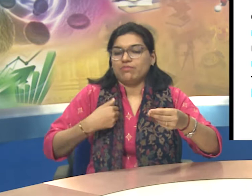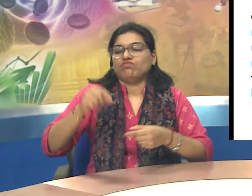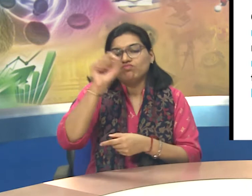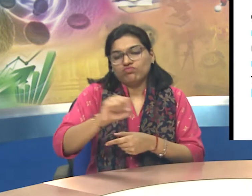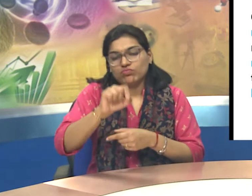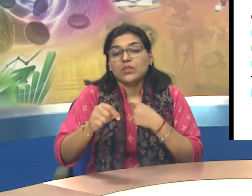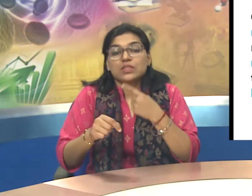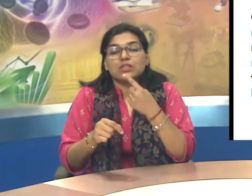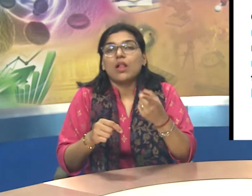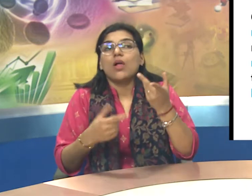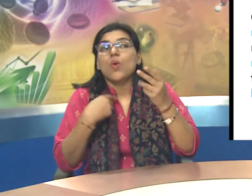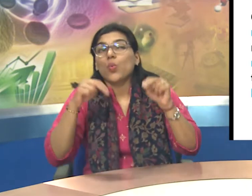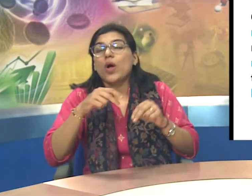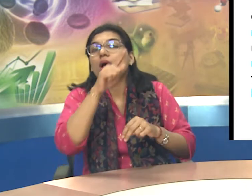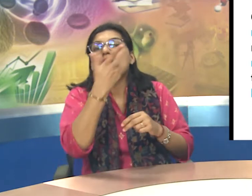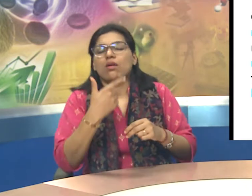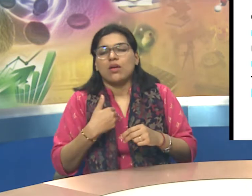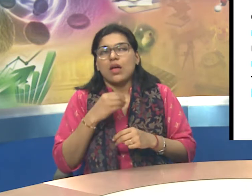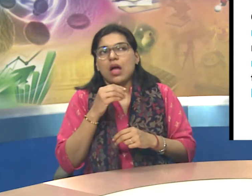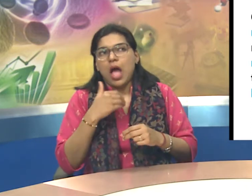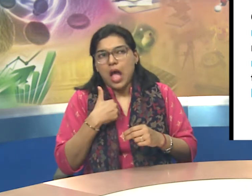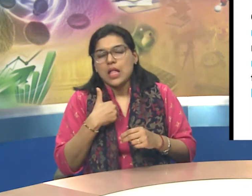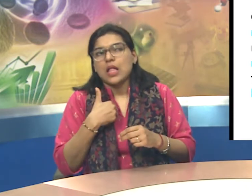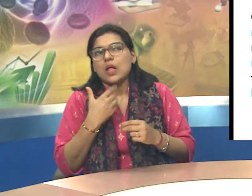Including the address of the